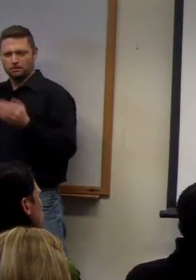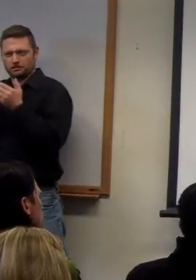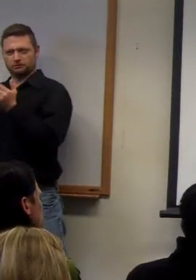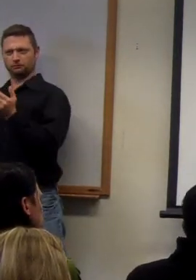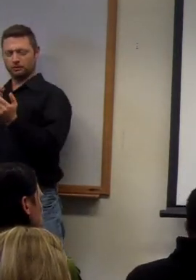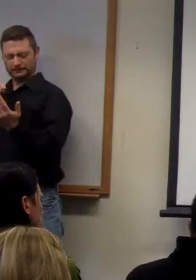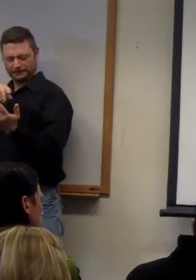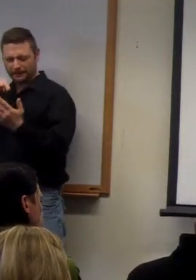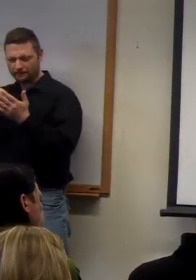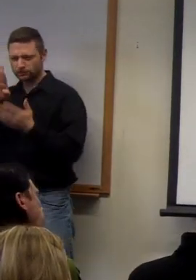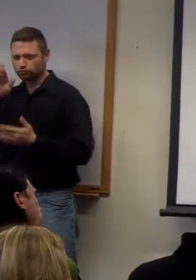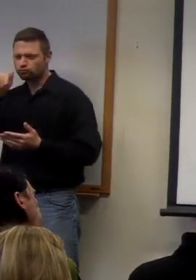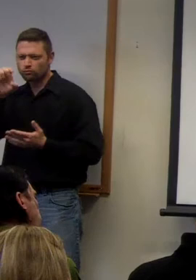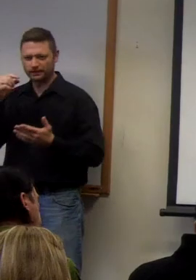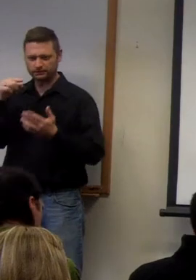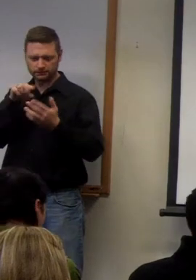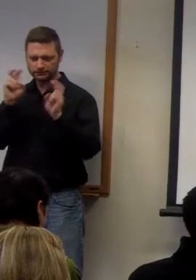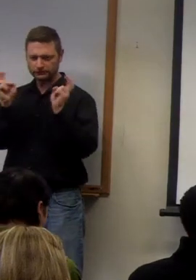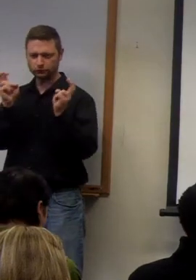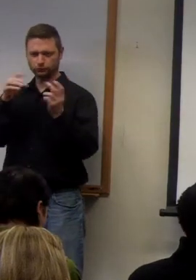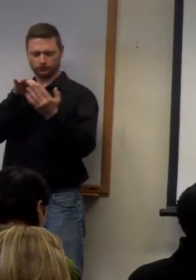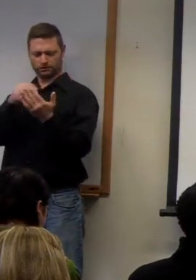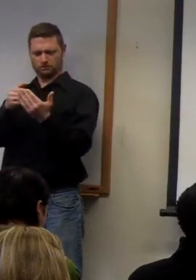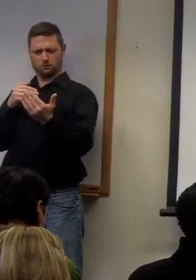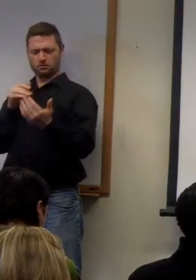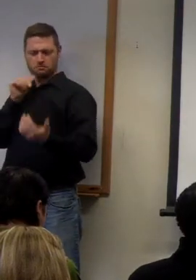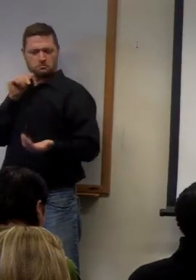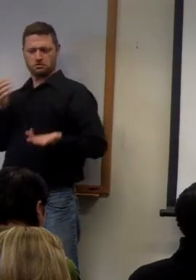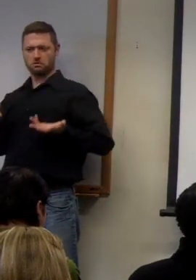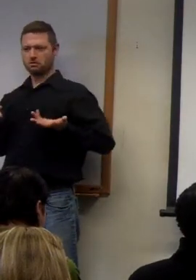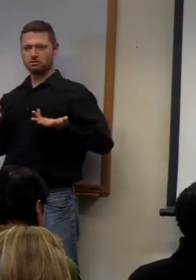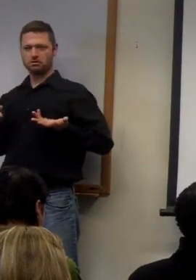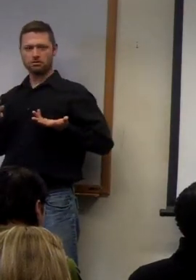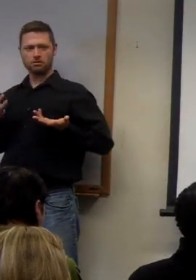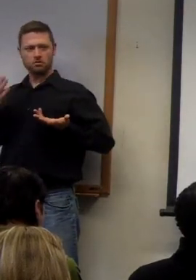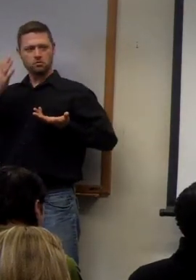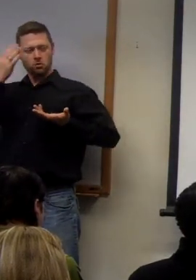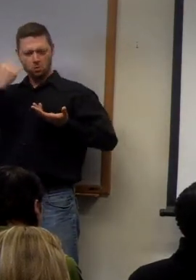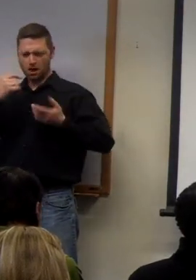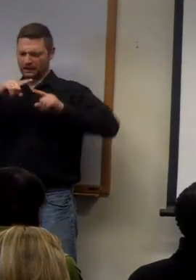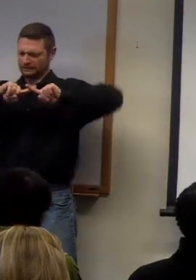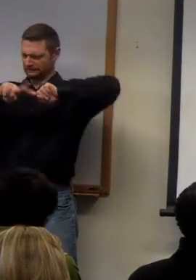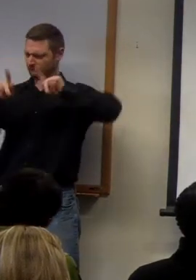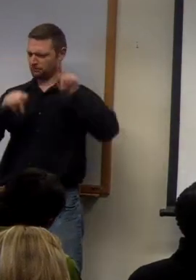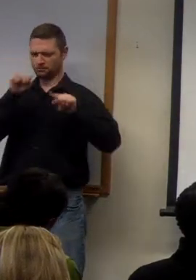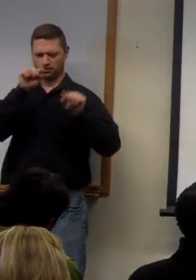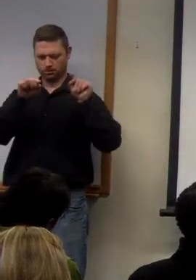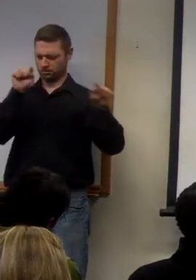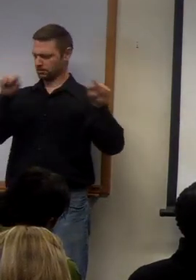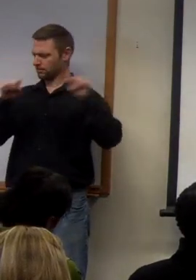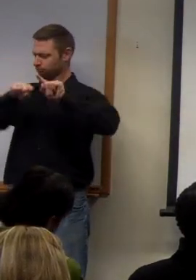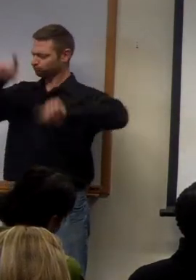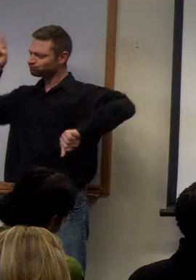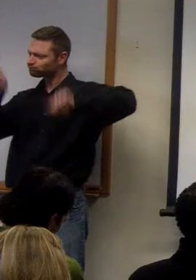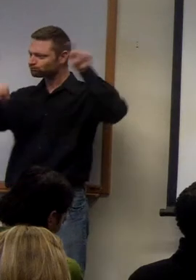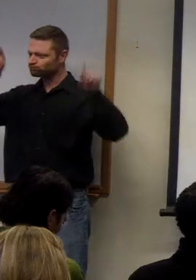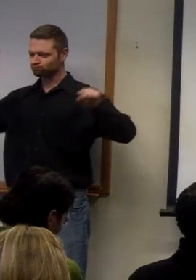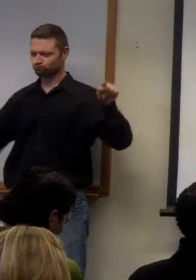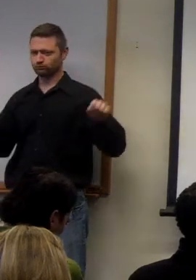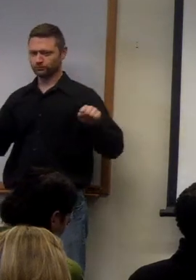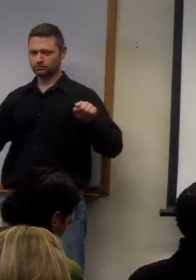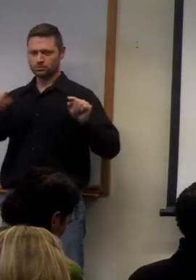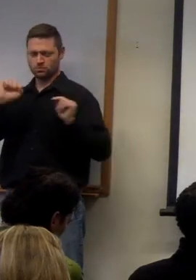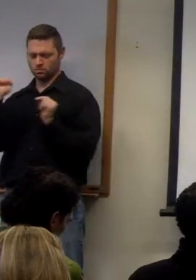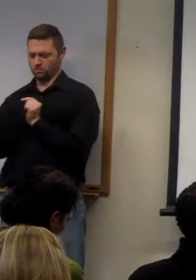haven't studied this. They probably didn't have to know. So why would these very different people from different areas in my life and outside of